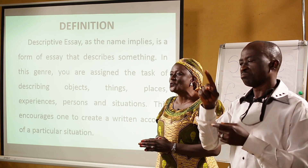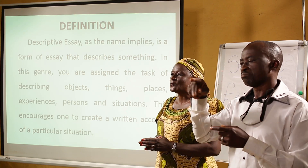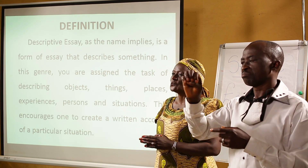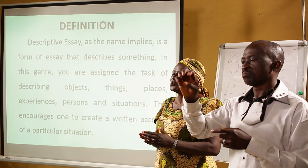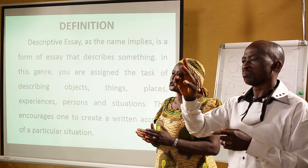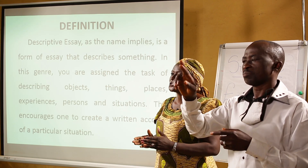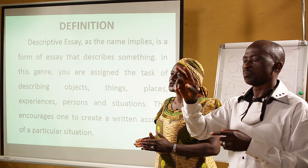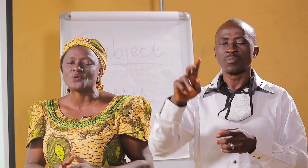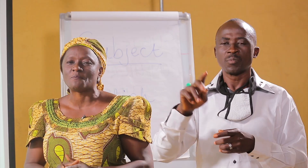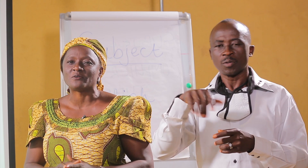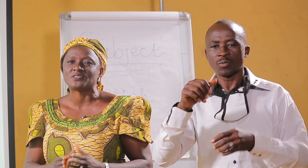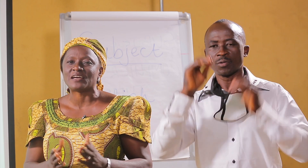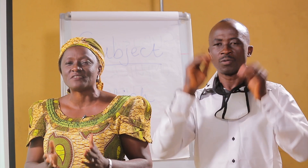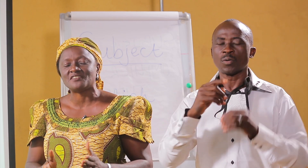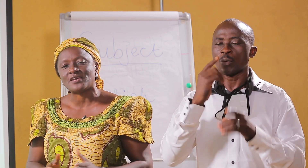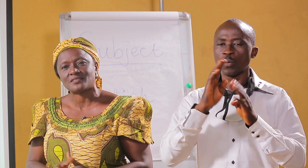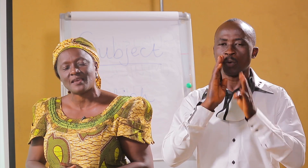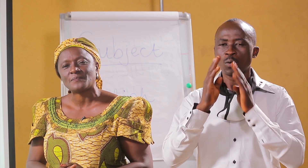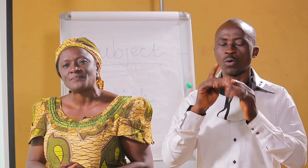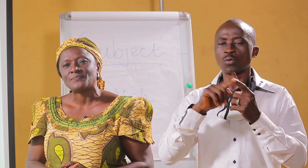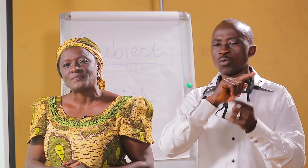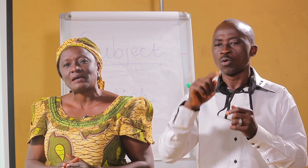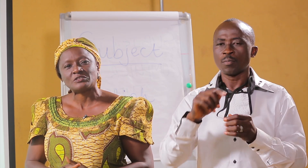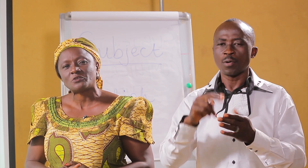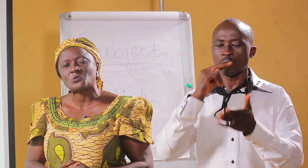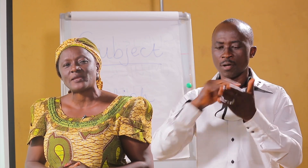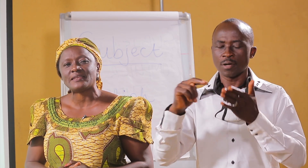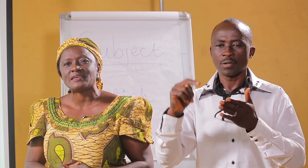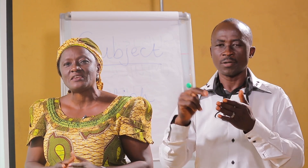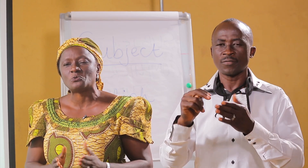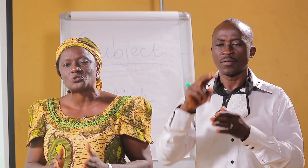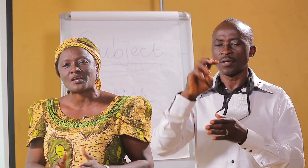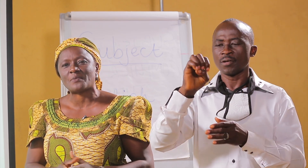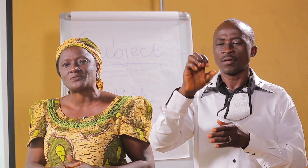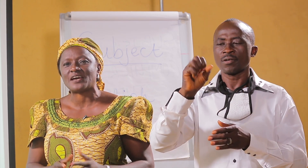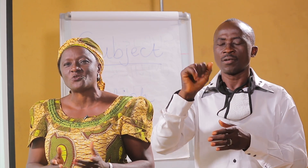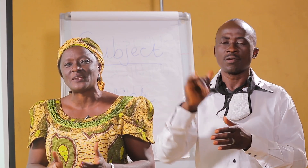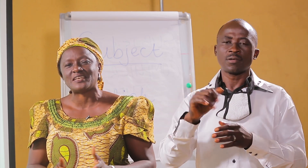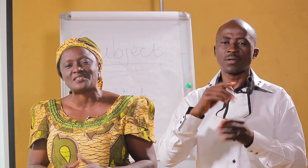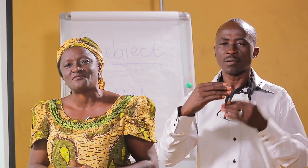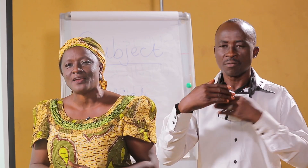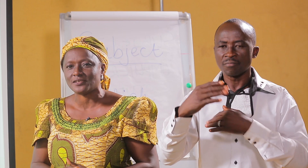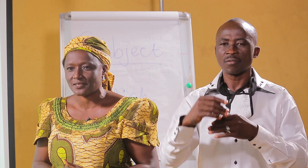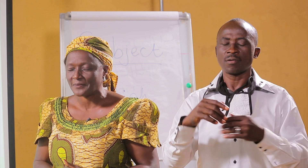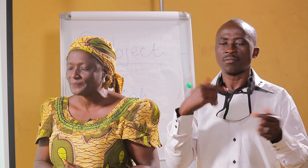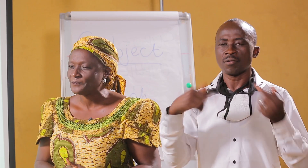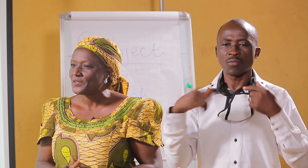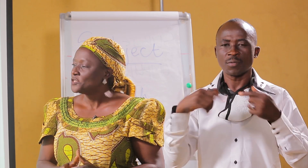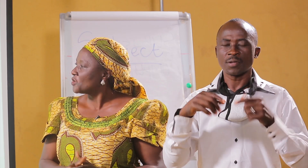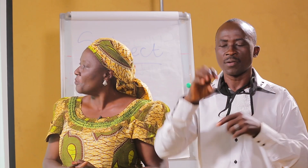Nkom, who will talk to you about narrative essay, and subsequently, he will talk about argumentative